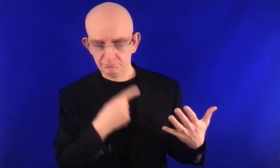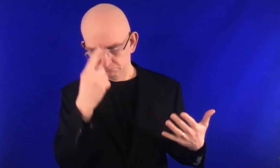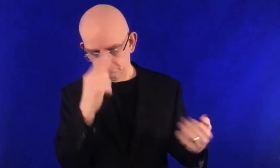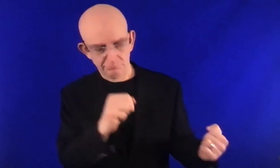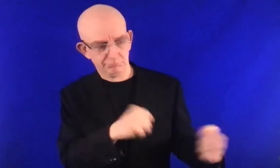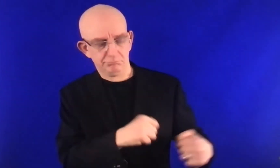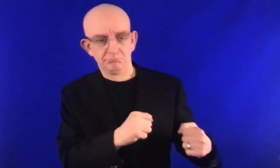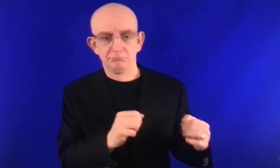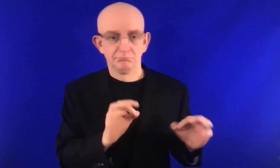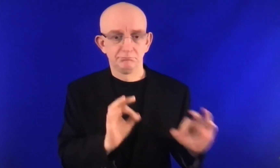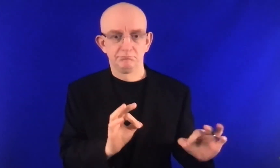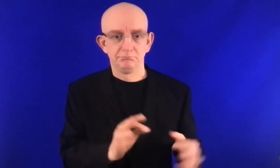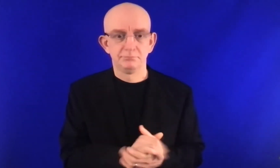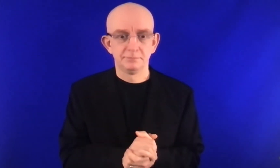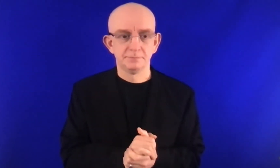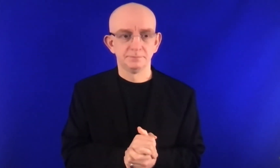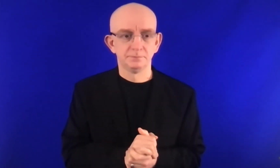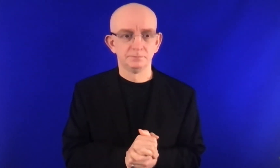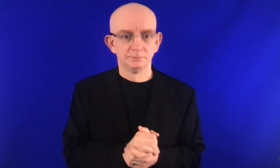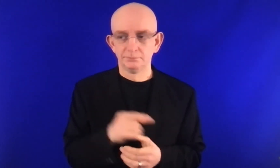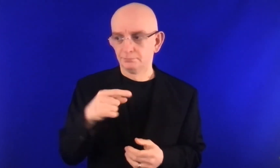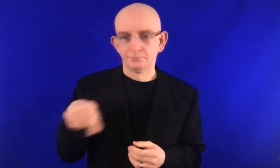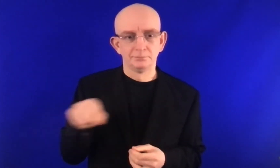they should see us as their equal,